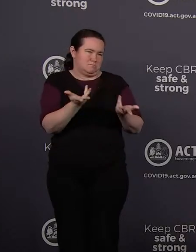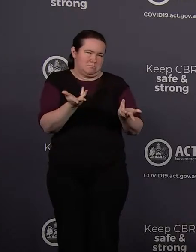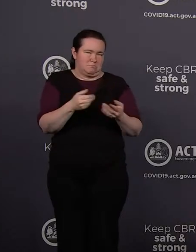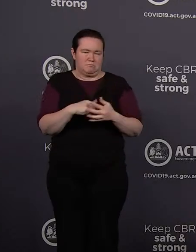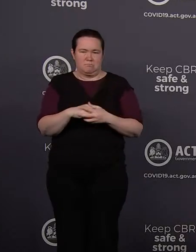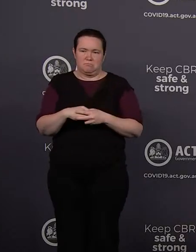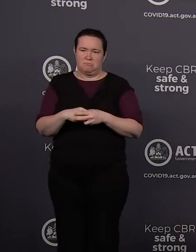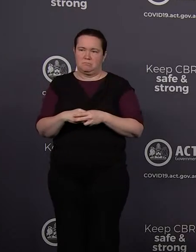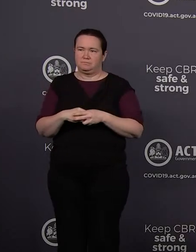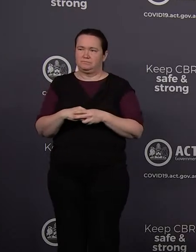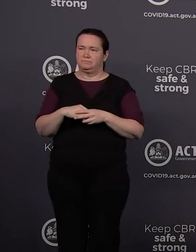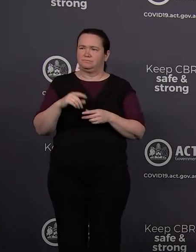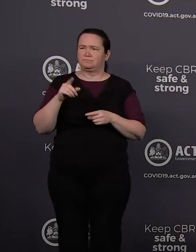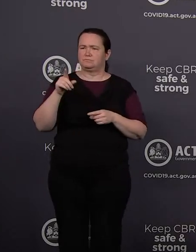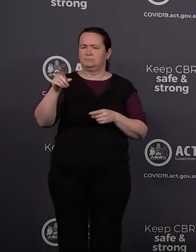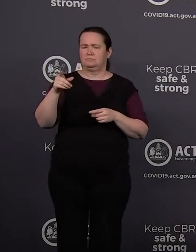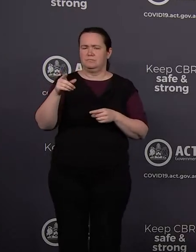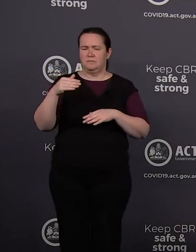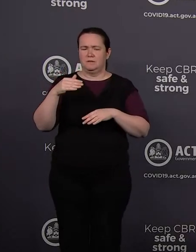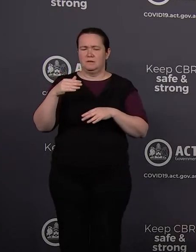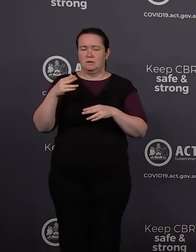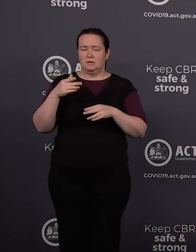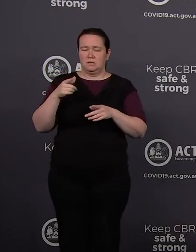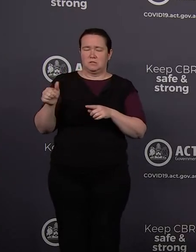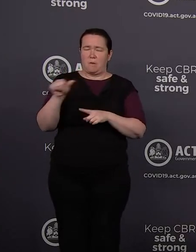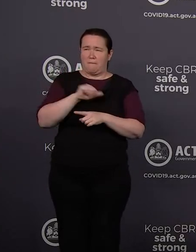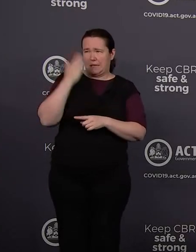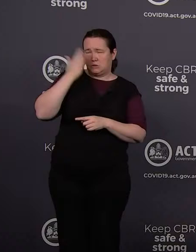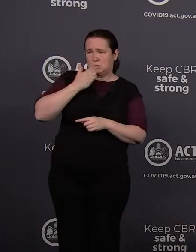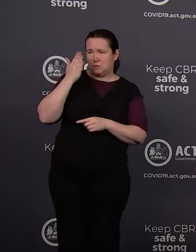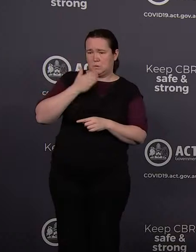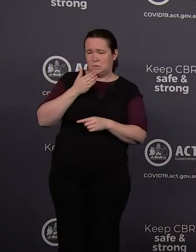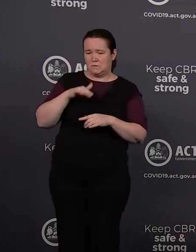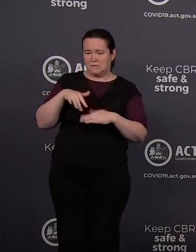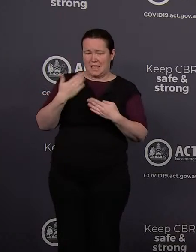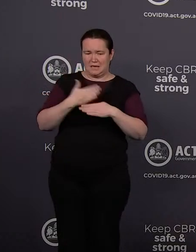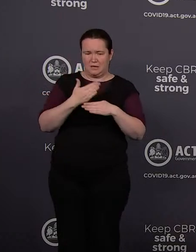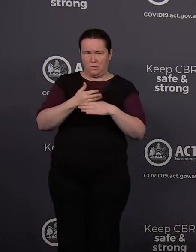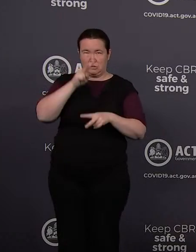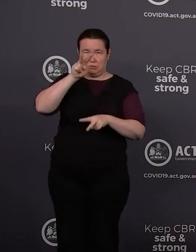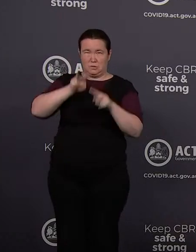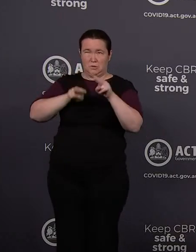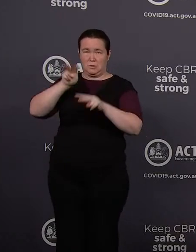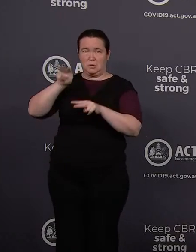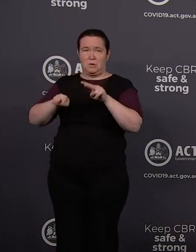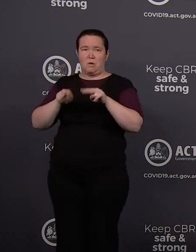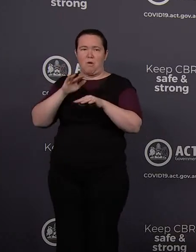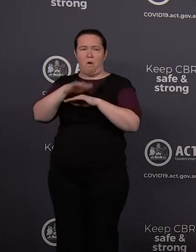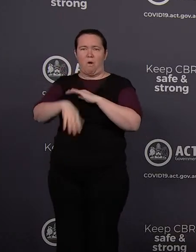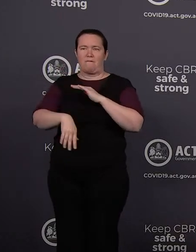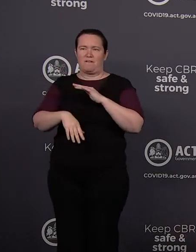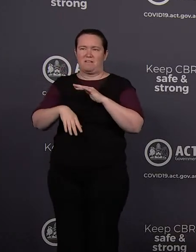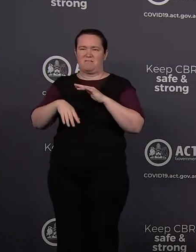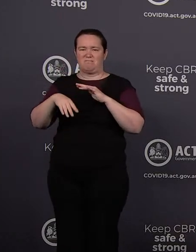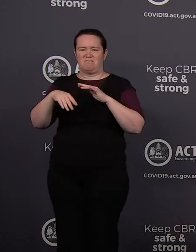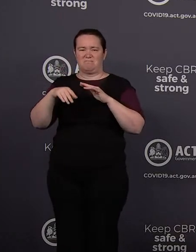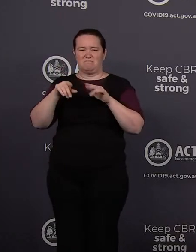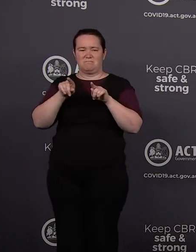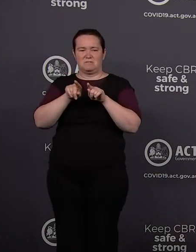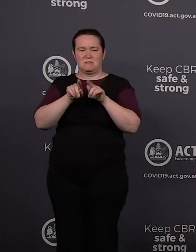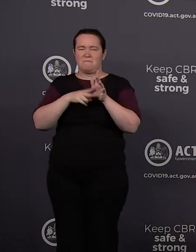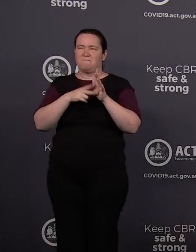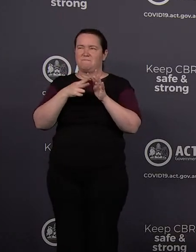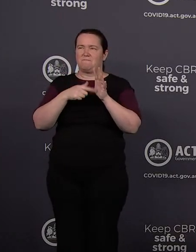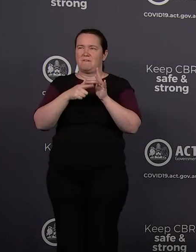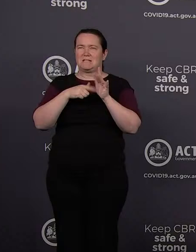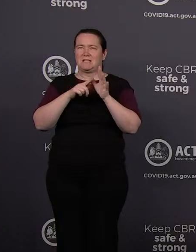On the issue of schools again, is any work underway to assess the ventilation in schools, consider filtering,